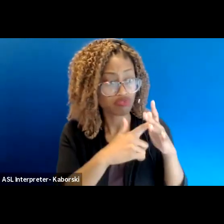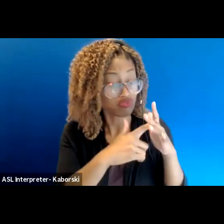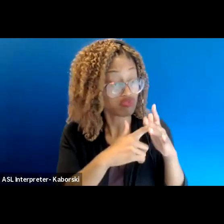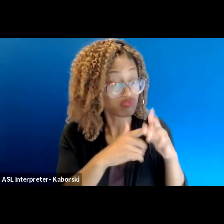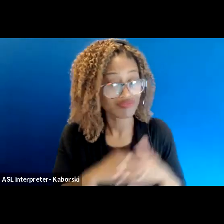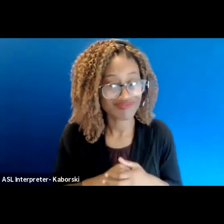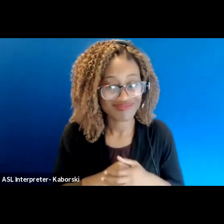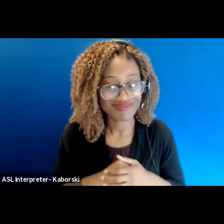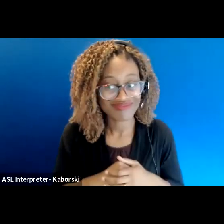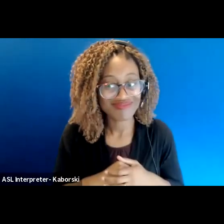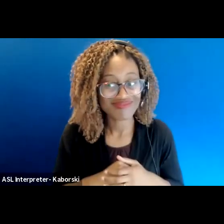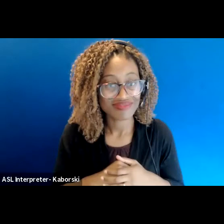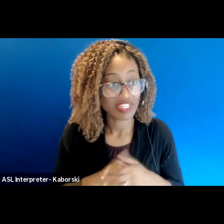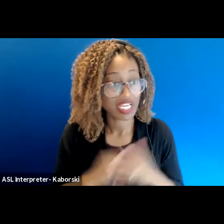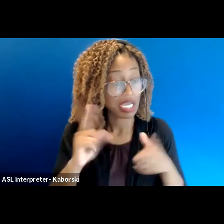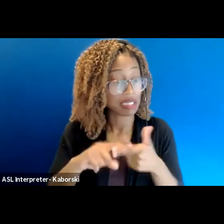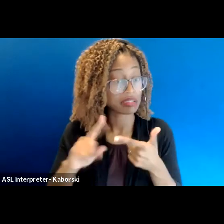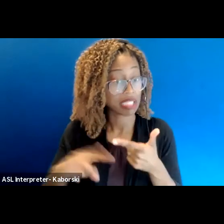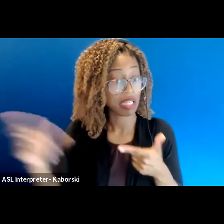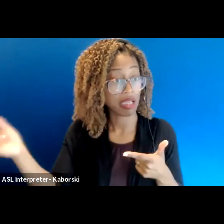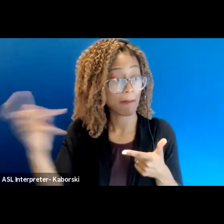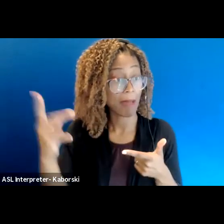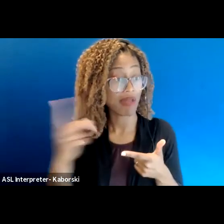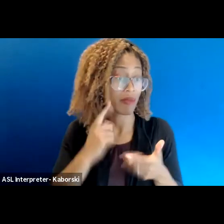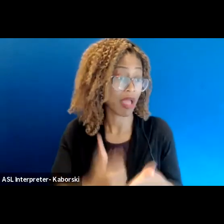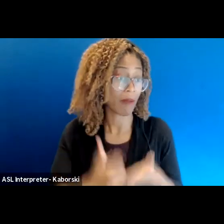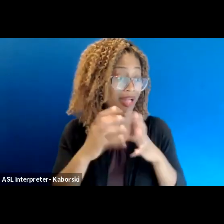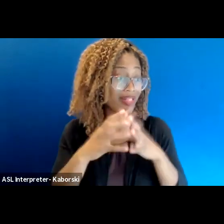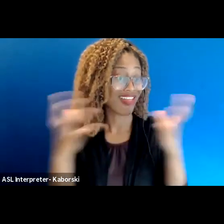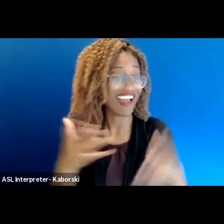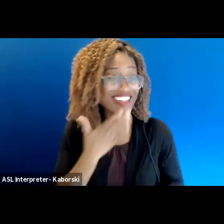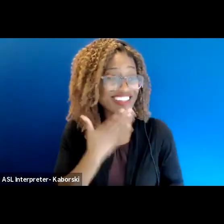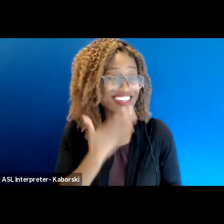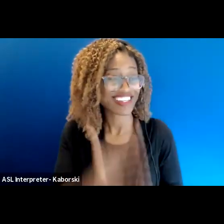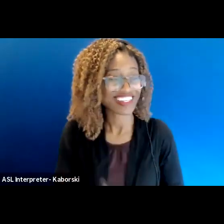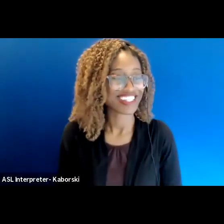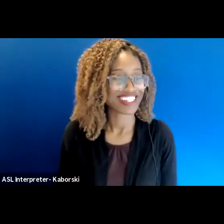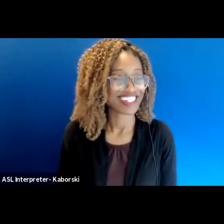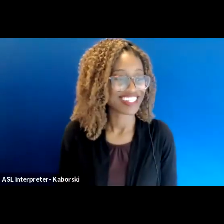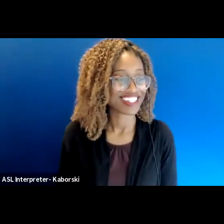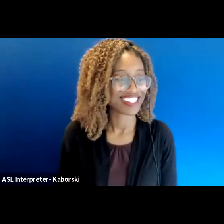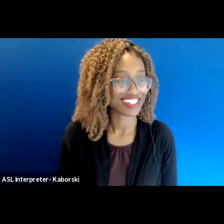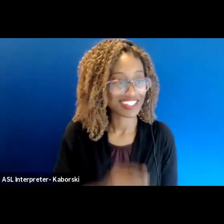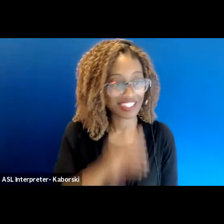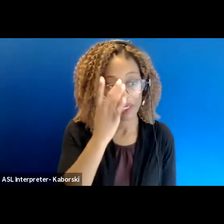up until he comes back? That would be very helpful. Thank you.